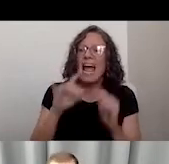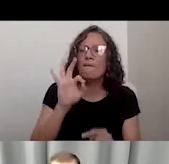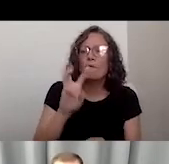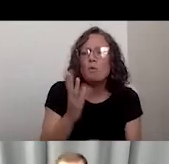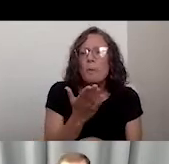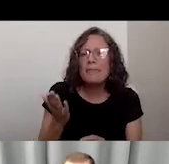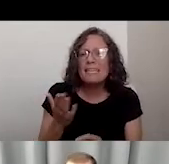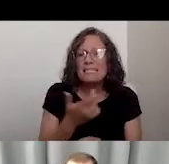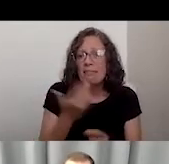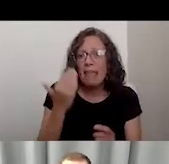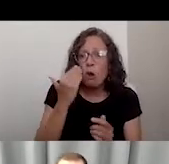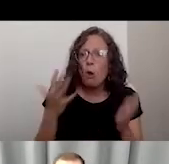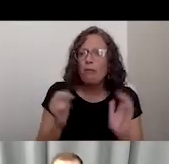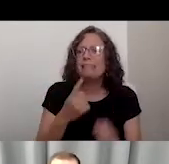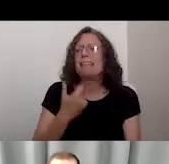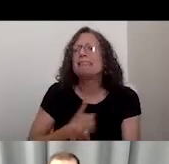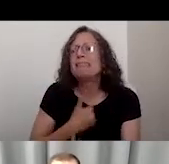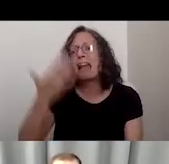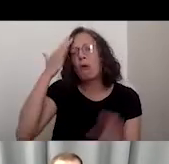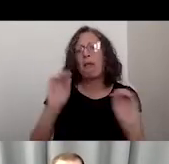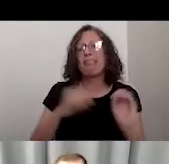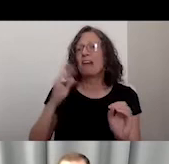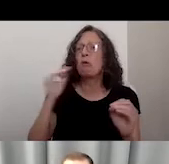some, because we do appreciate that.